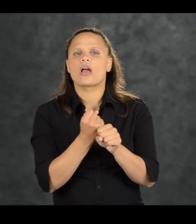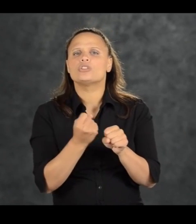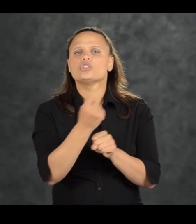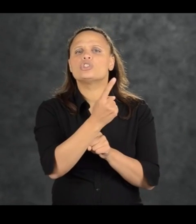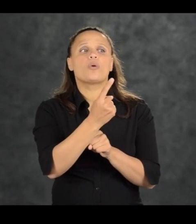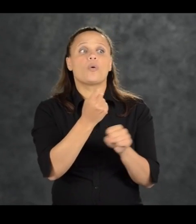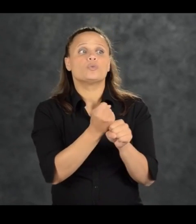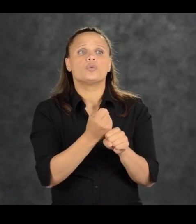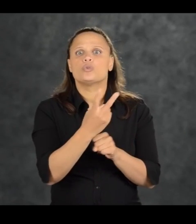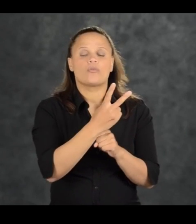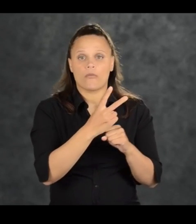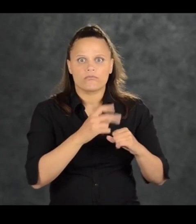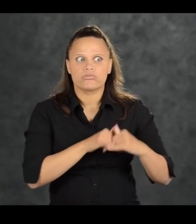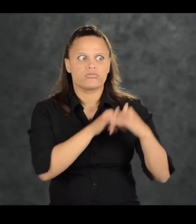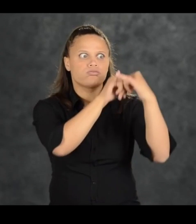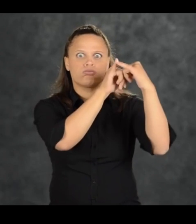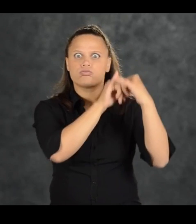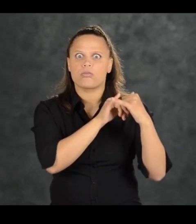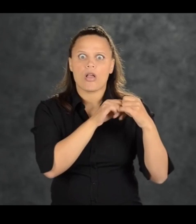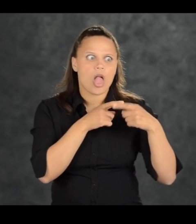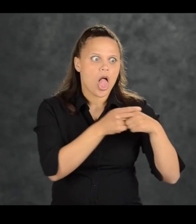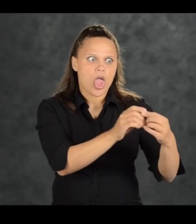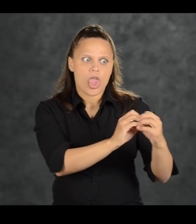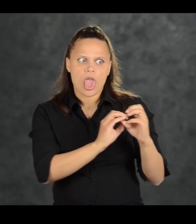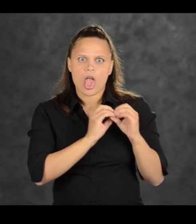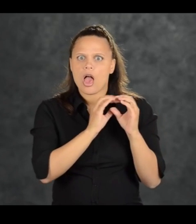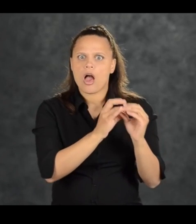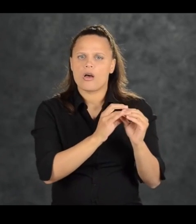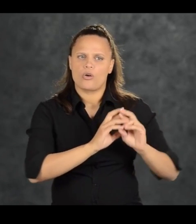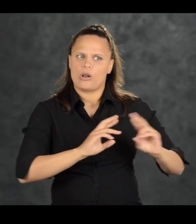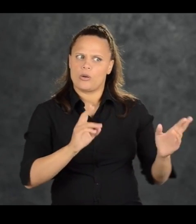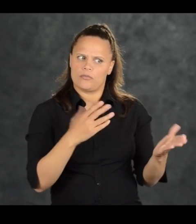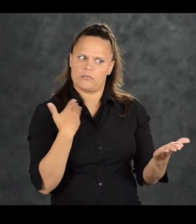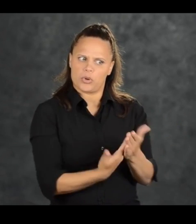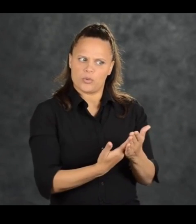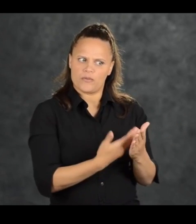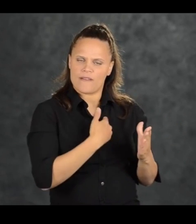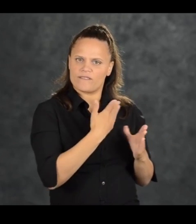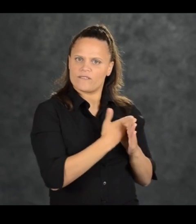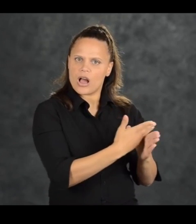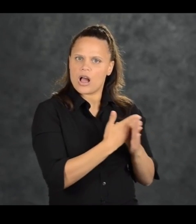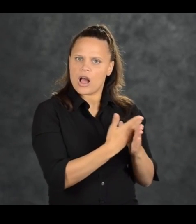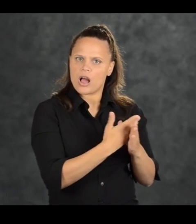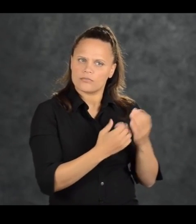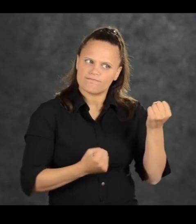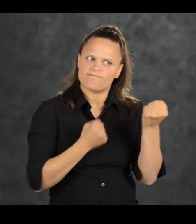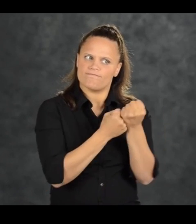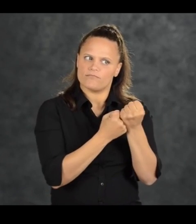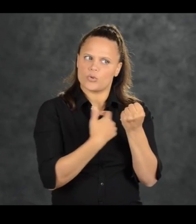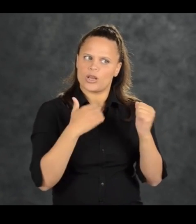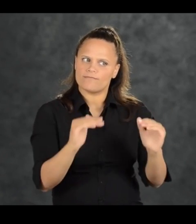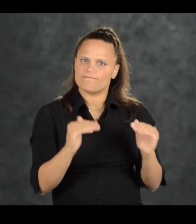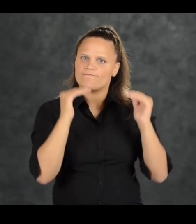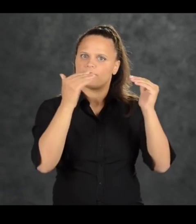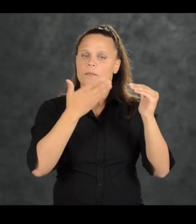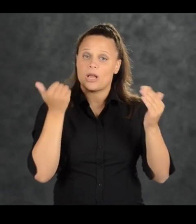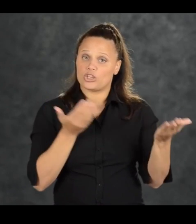After a year or so, don't throw it away. It's important that you keep this just in case something happens, so you